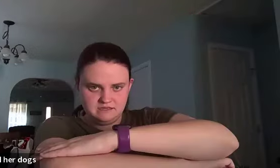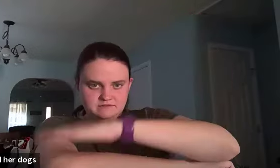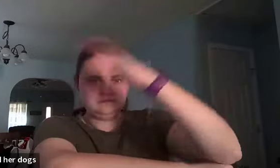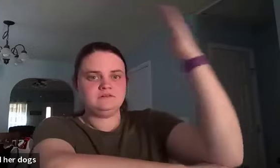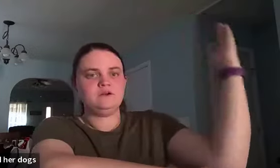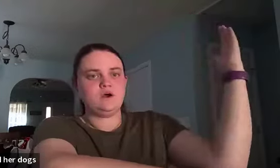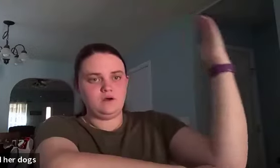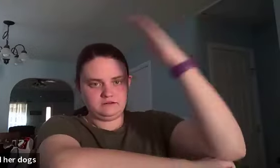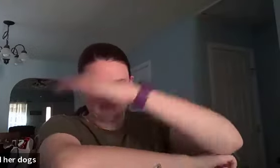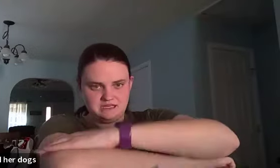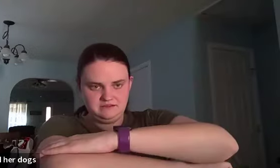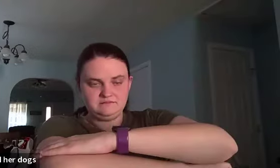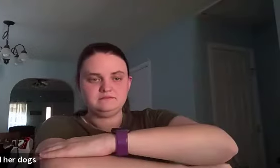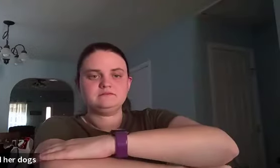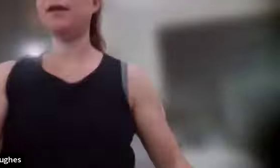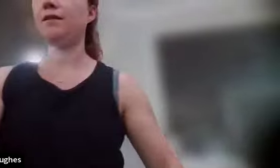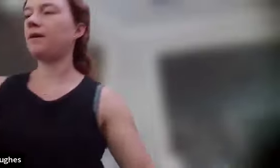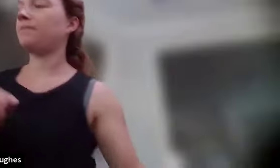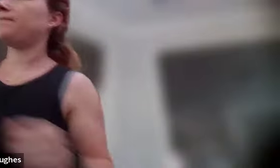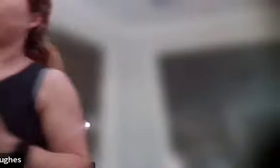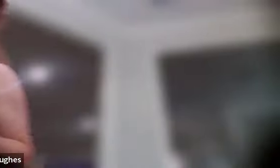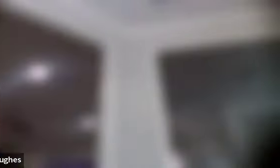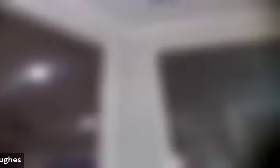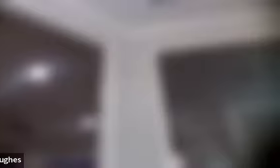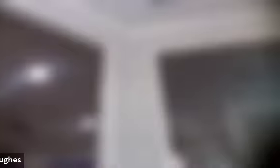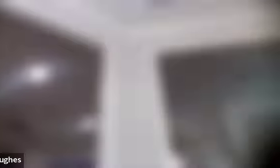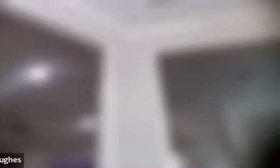day, all day. Yeah. Okay. Then we had